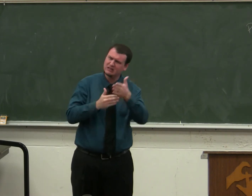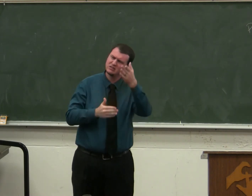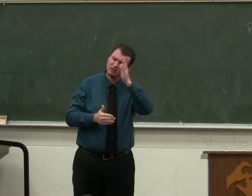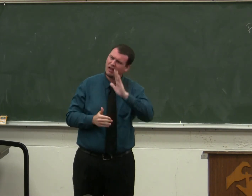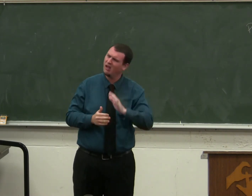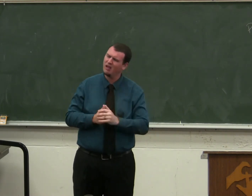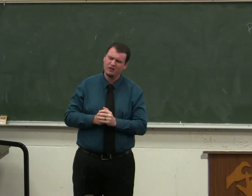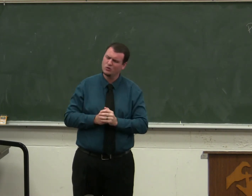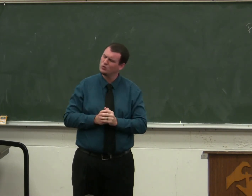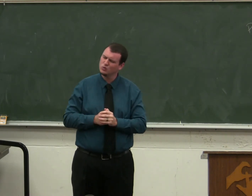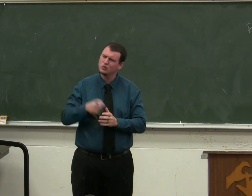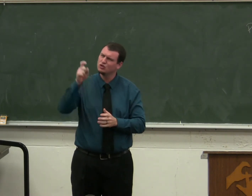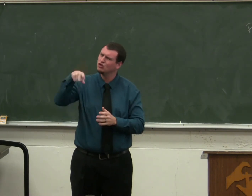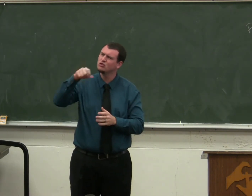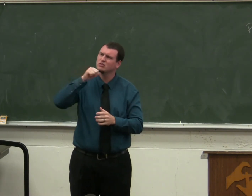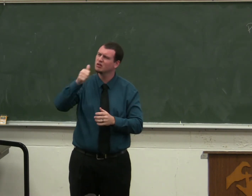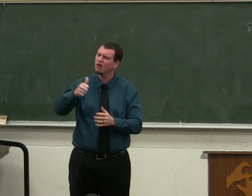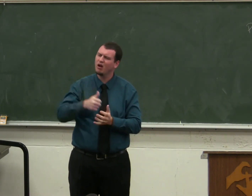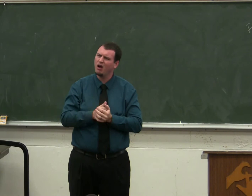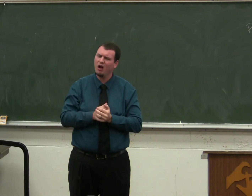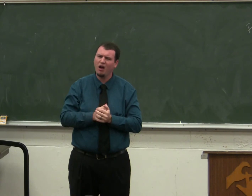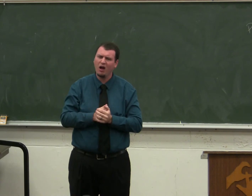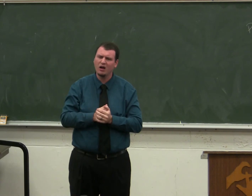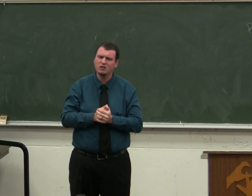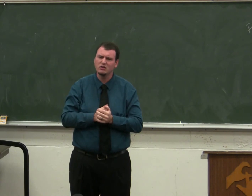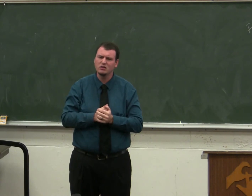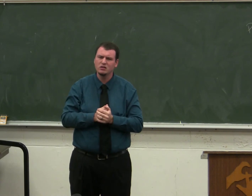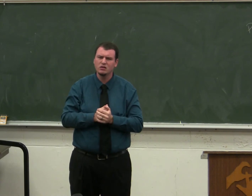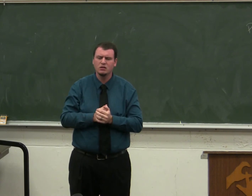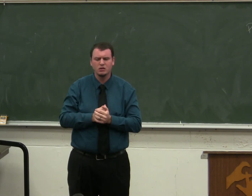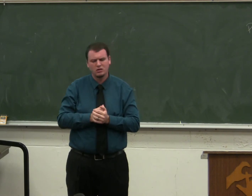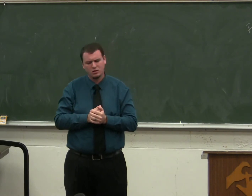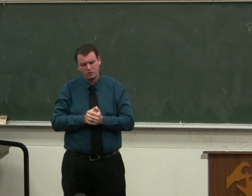angry about that. That being against God, that should not be.